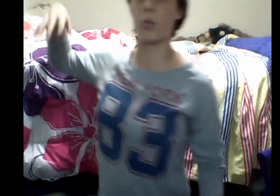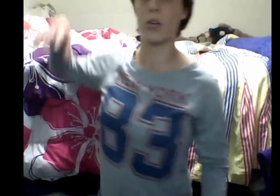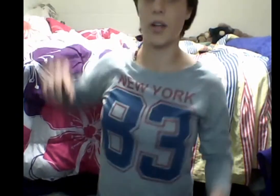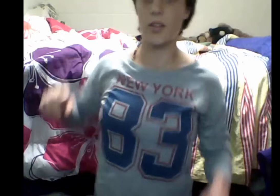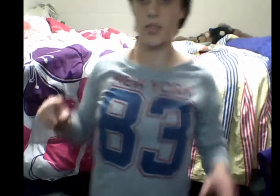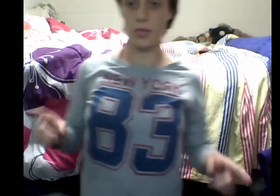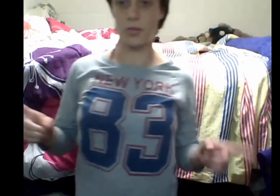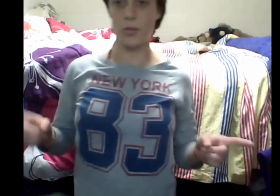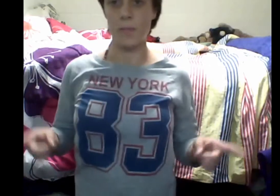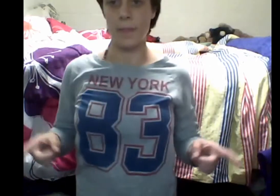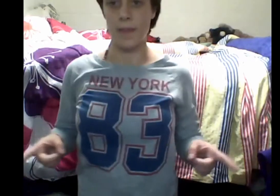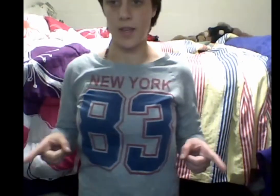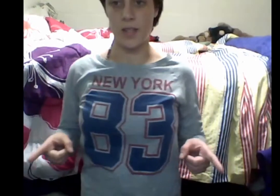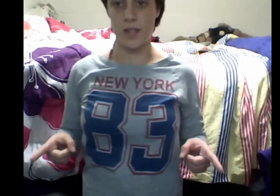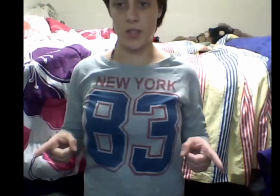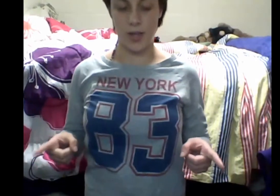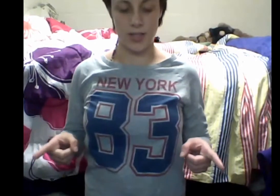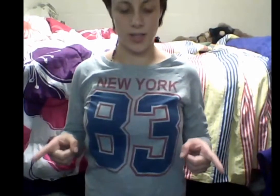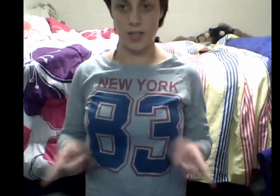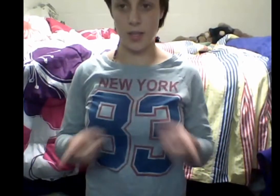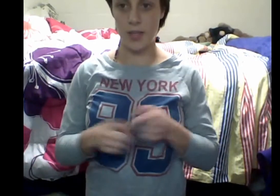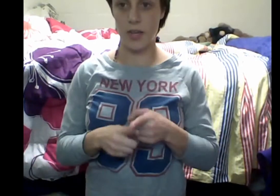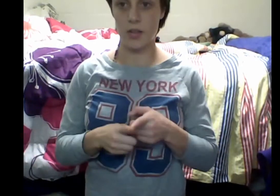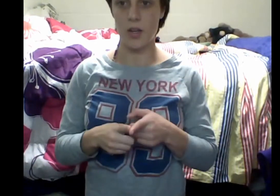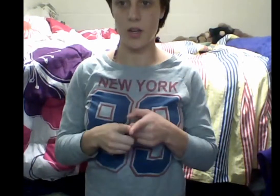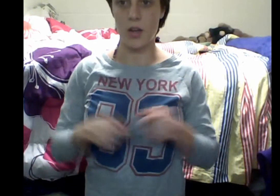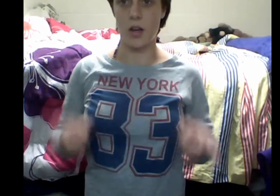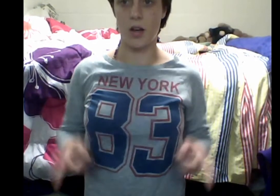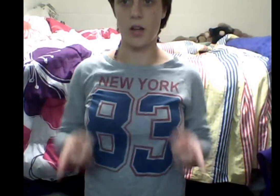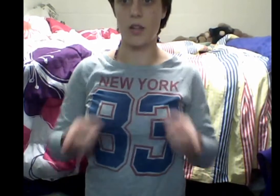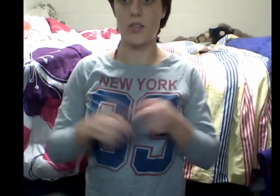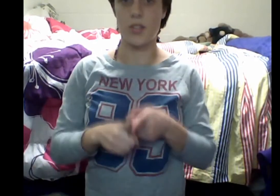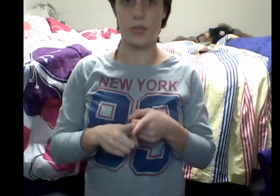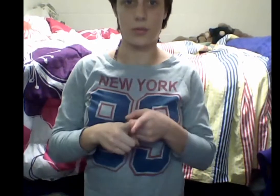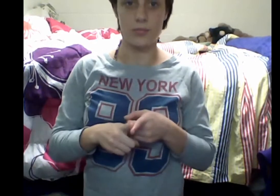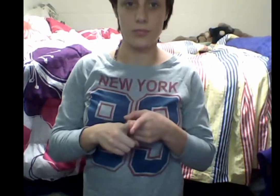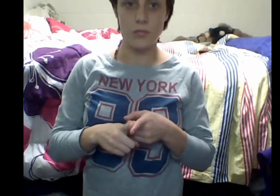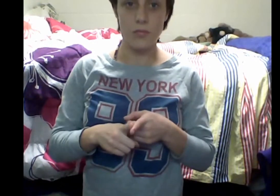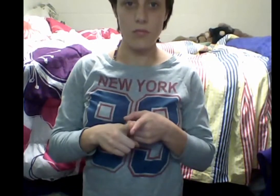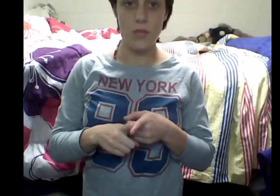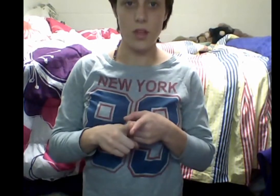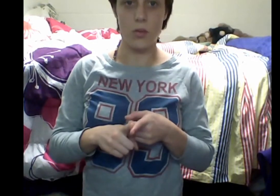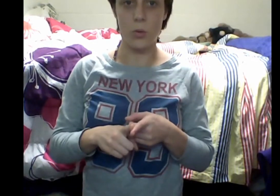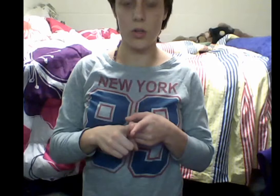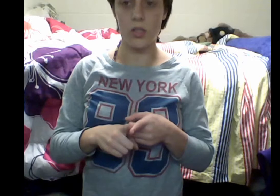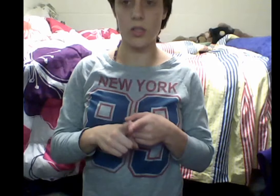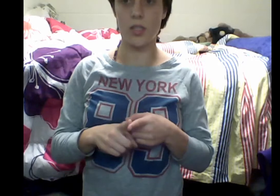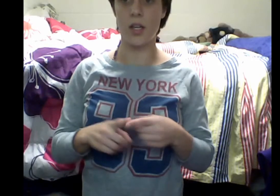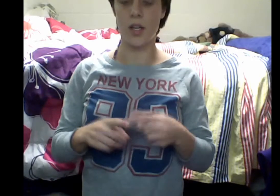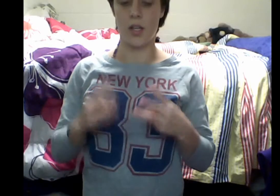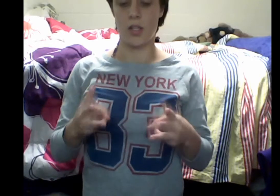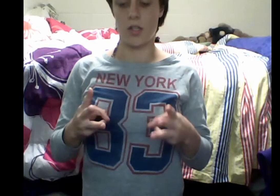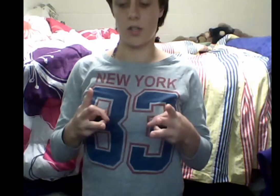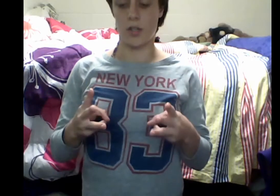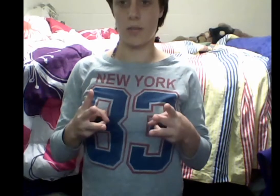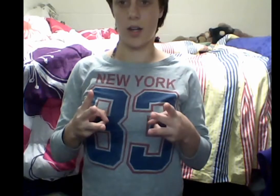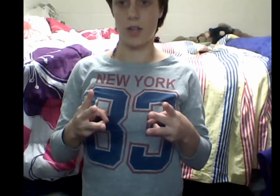world. Unto is two hands like this coming together. Unto the world, you're going to make